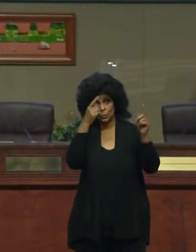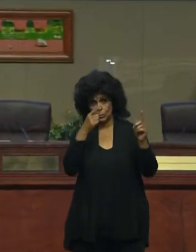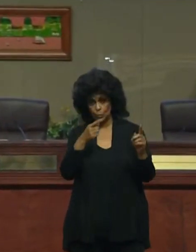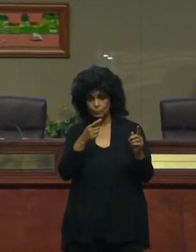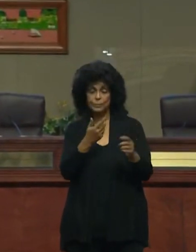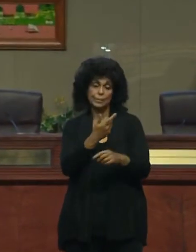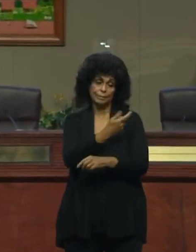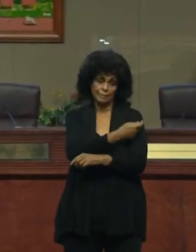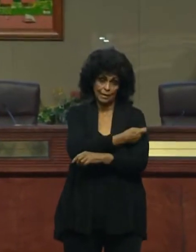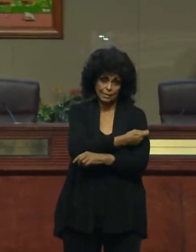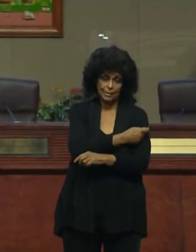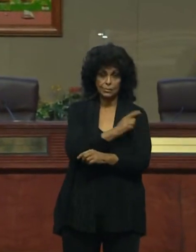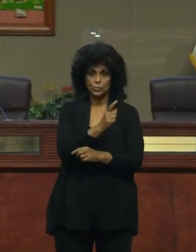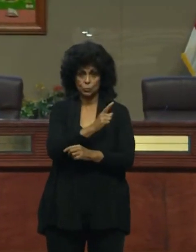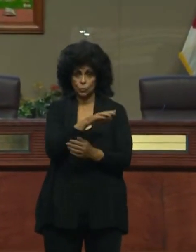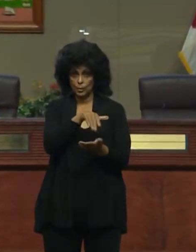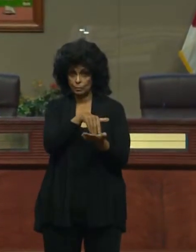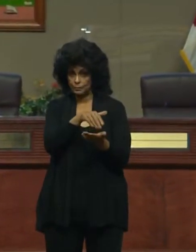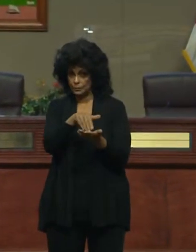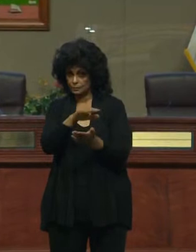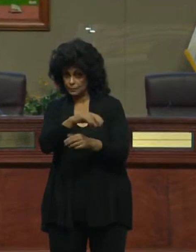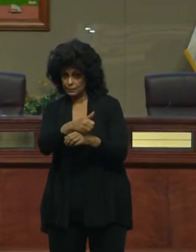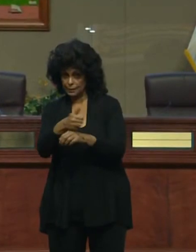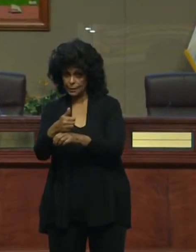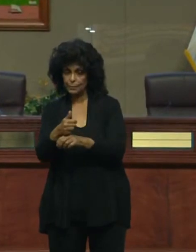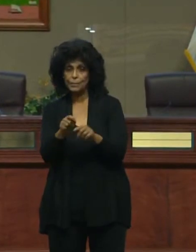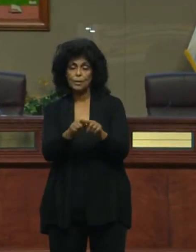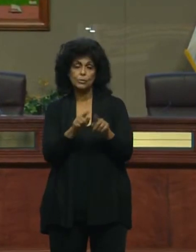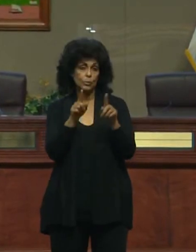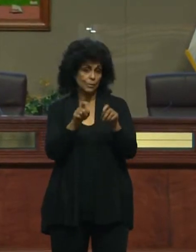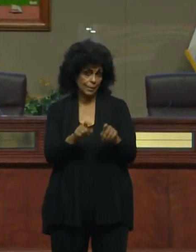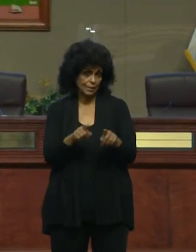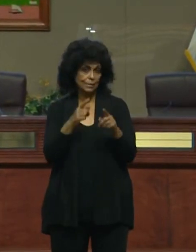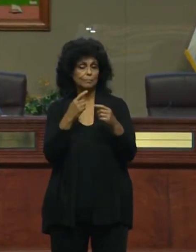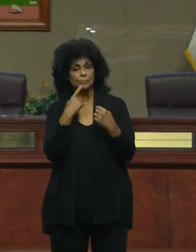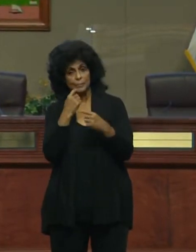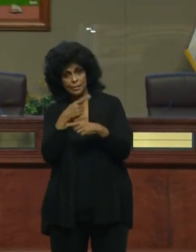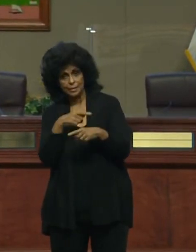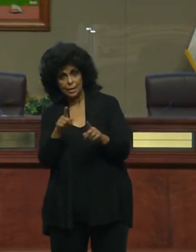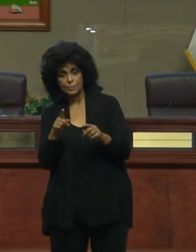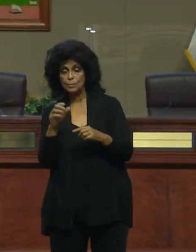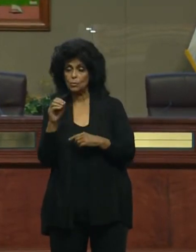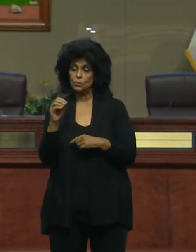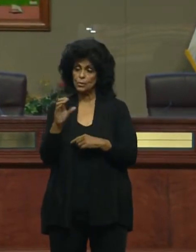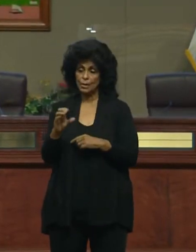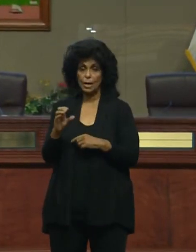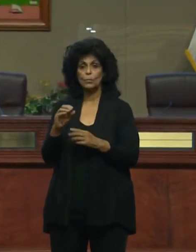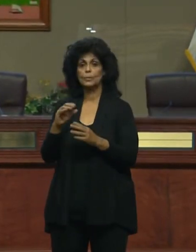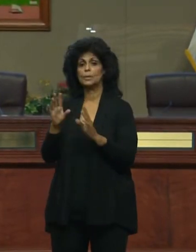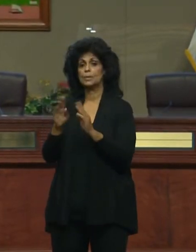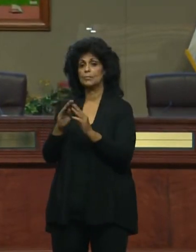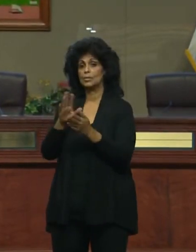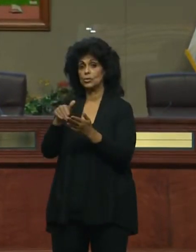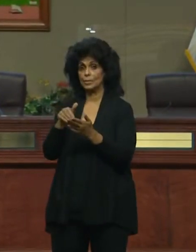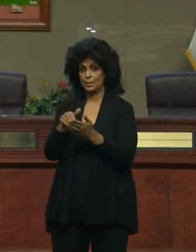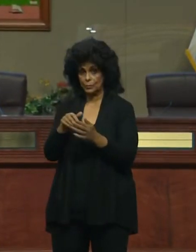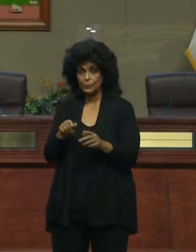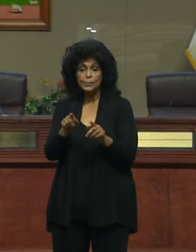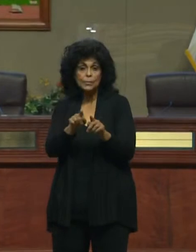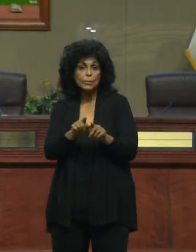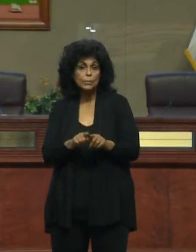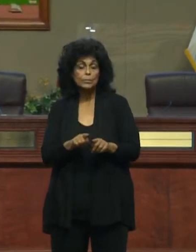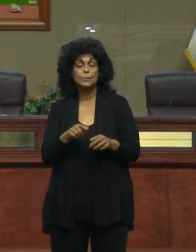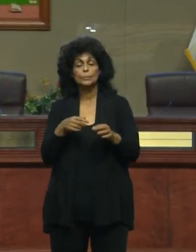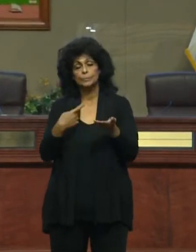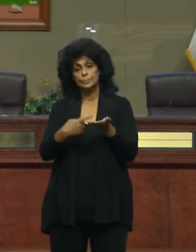vaccination centers and testing locations, and an announcement on the Orange County Convention Center site. Mayor Demings will also discuss